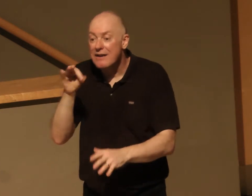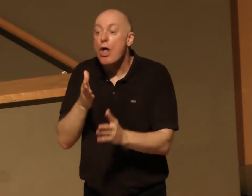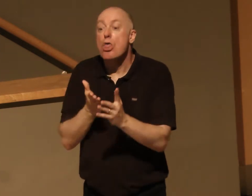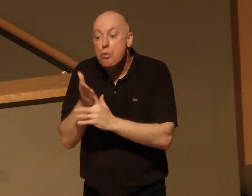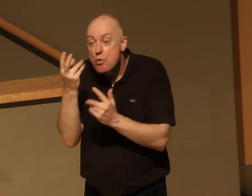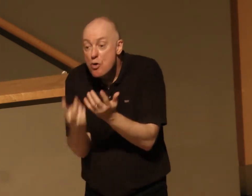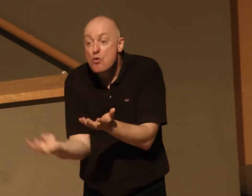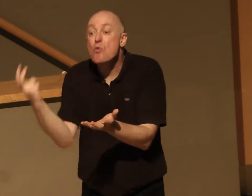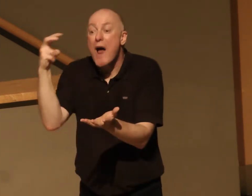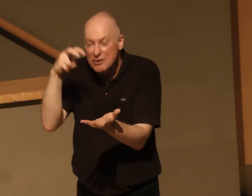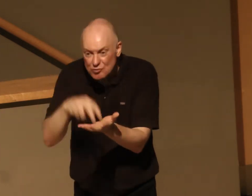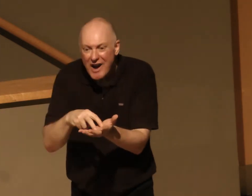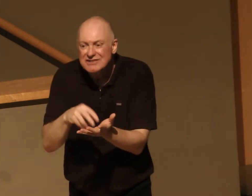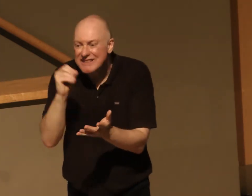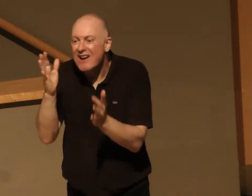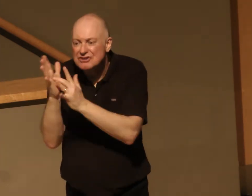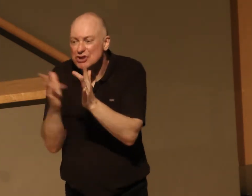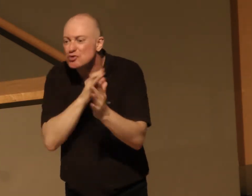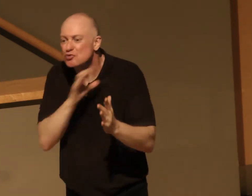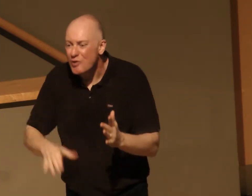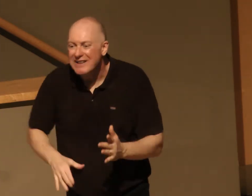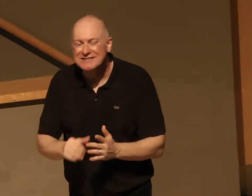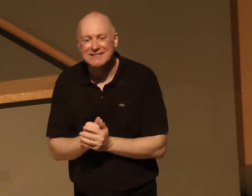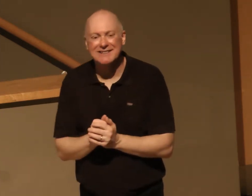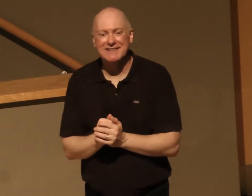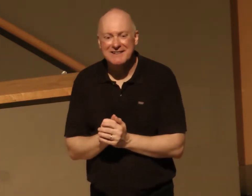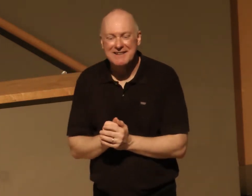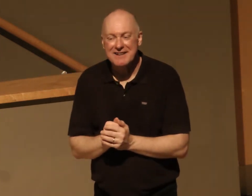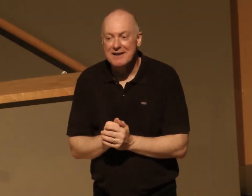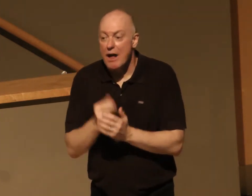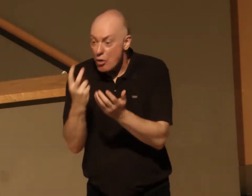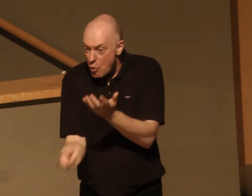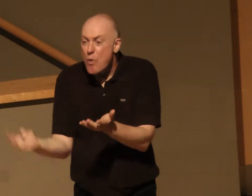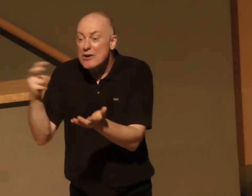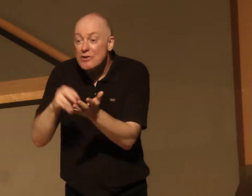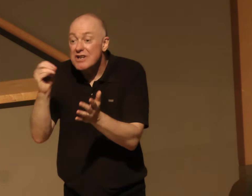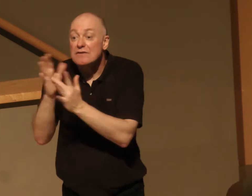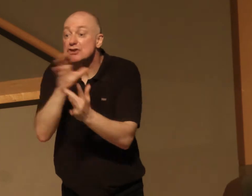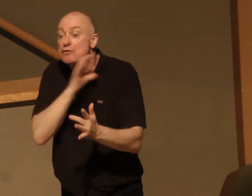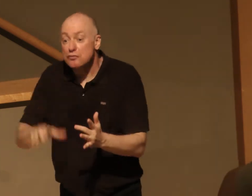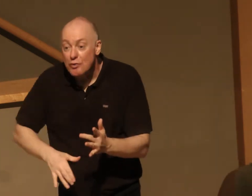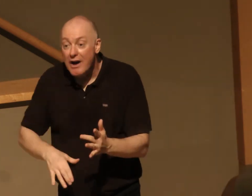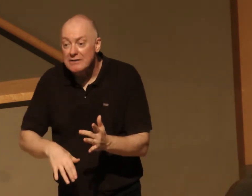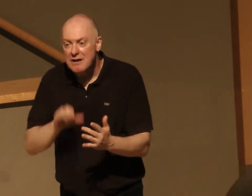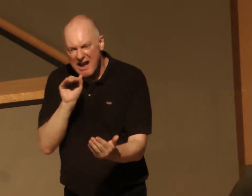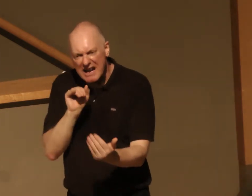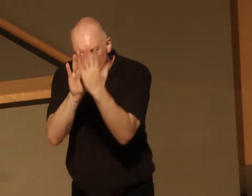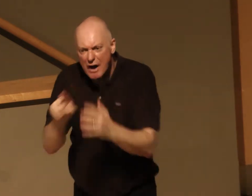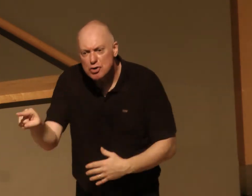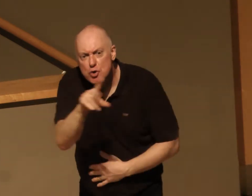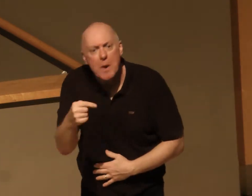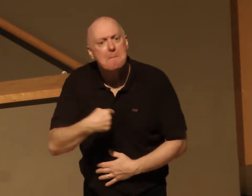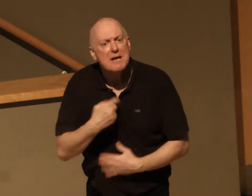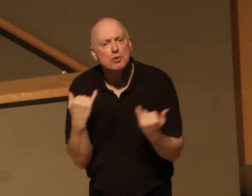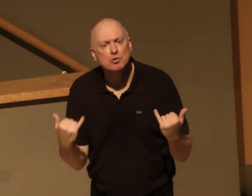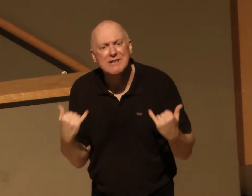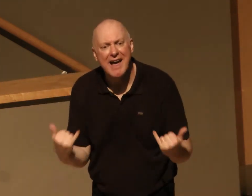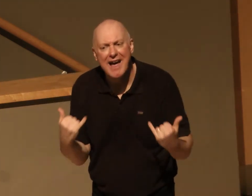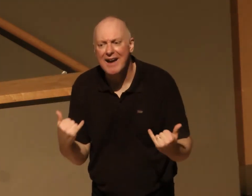resurrection of Jesus Christ. The resurrection of Jesus Christ confronts you and me today. Confronts